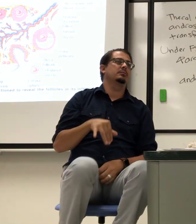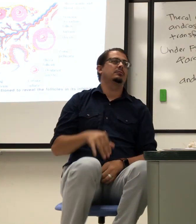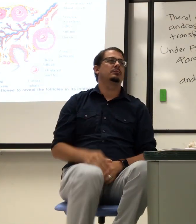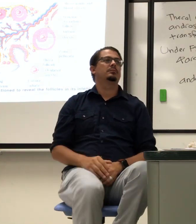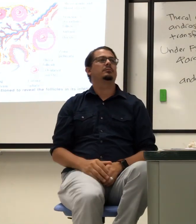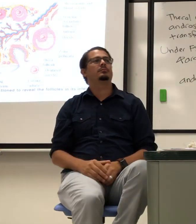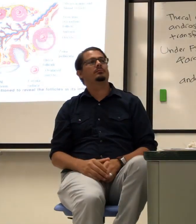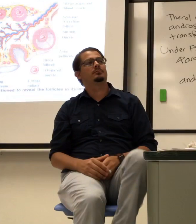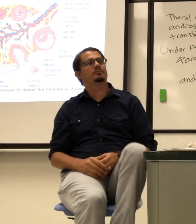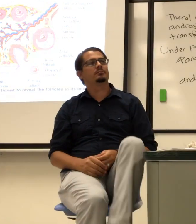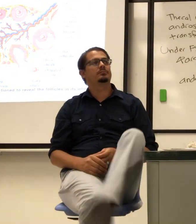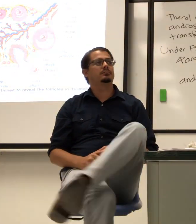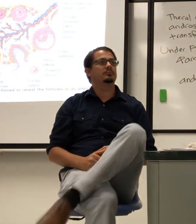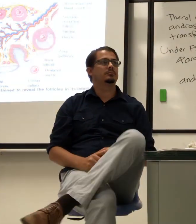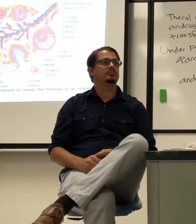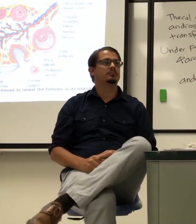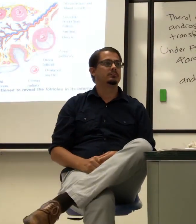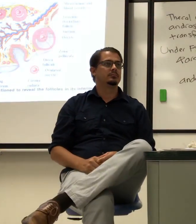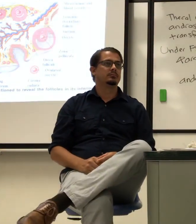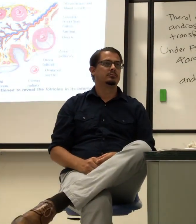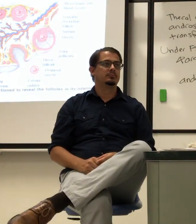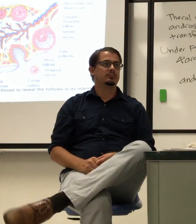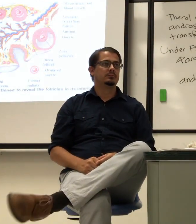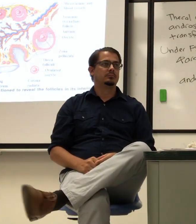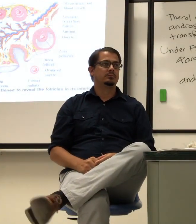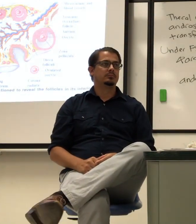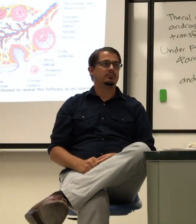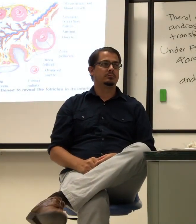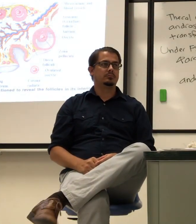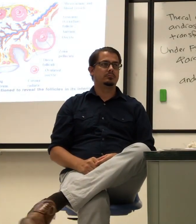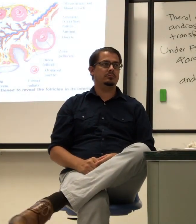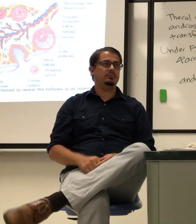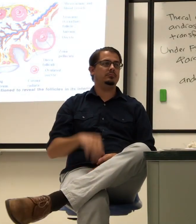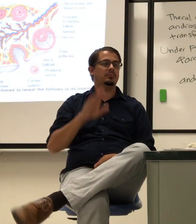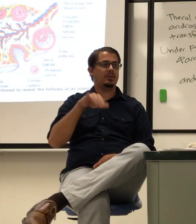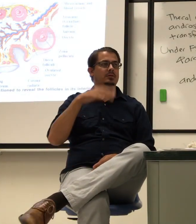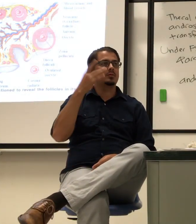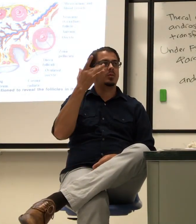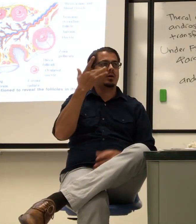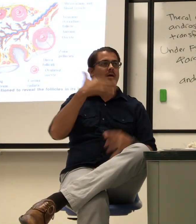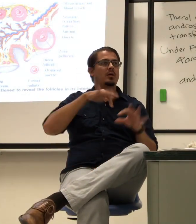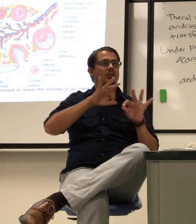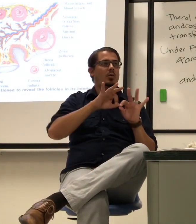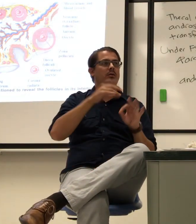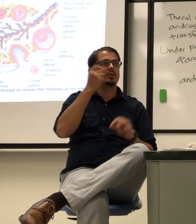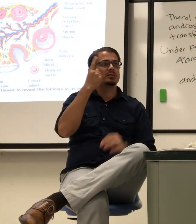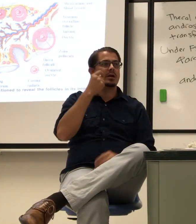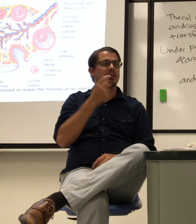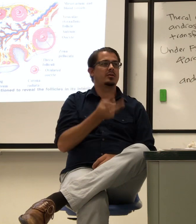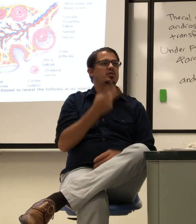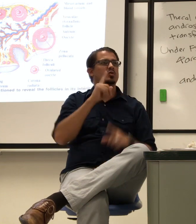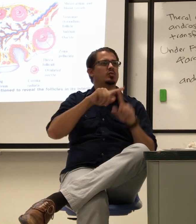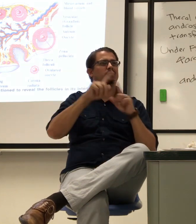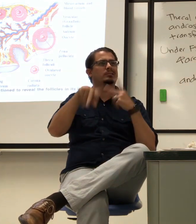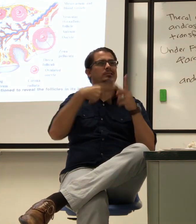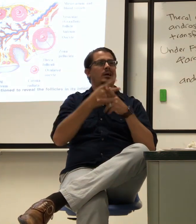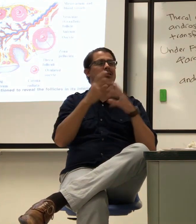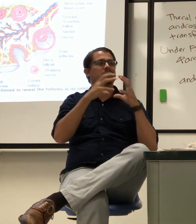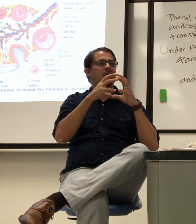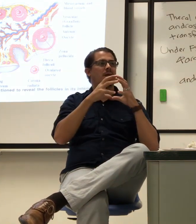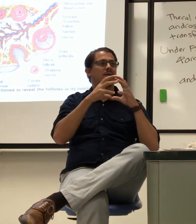this is it. This is the later. And so that's why it's important to mention the theca and the granulosa cells. They're doing